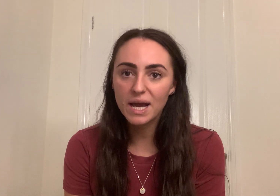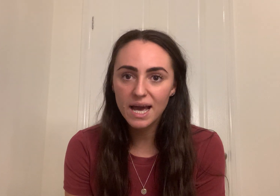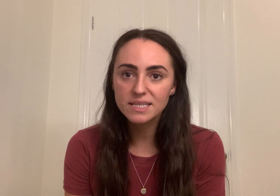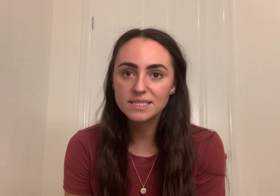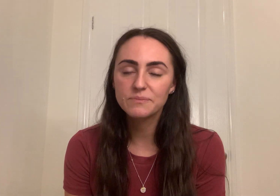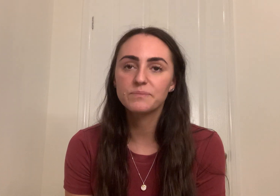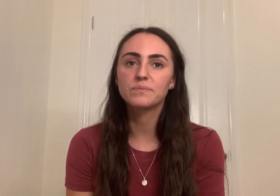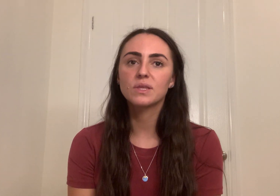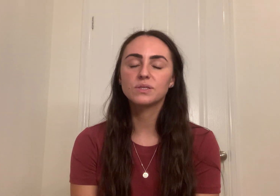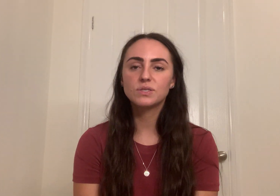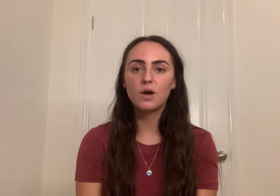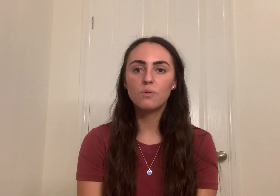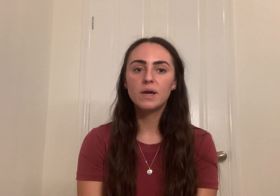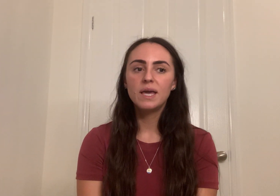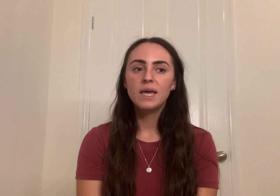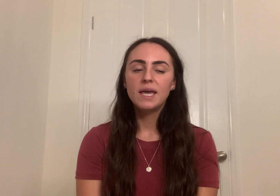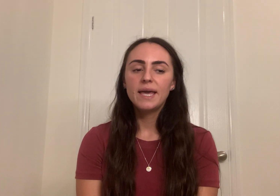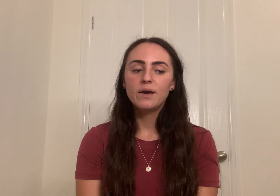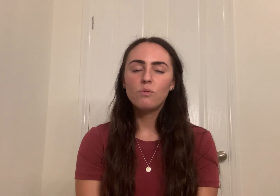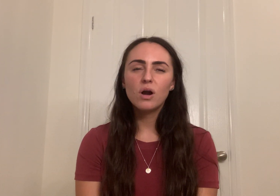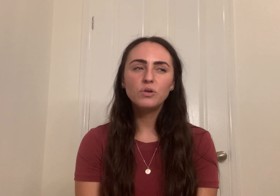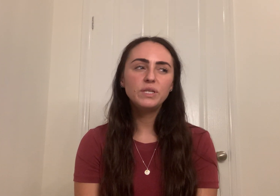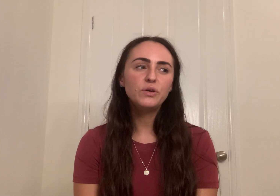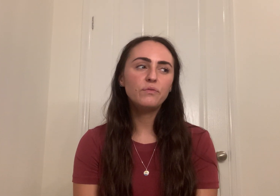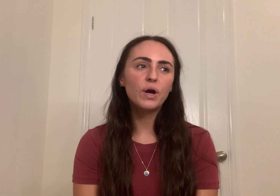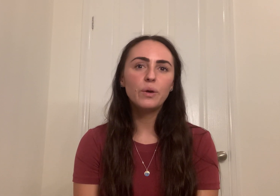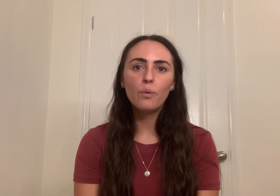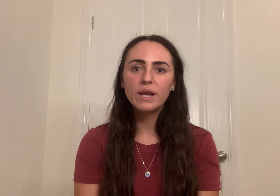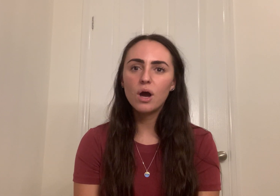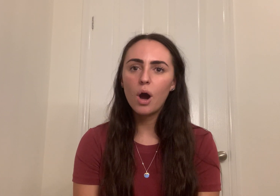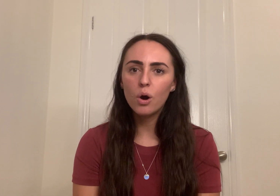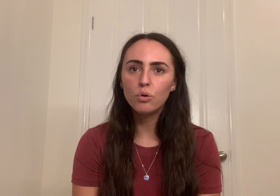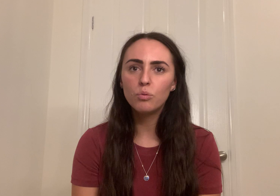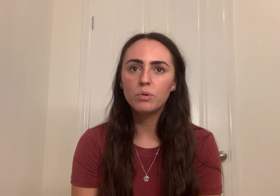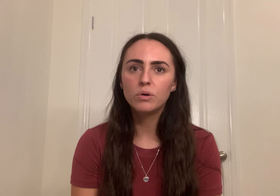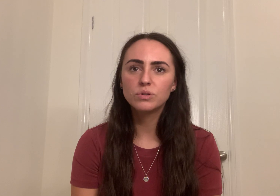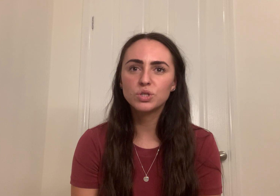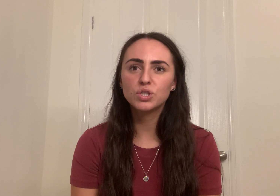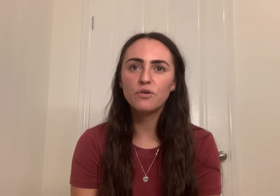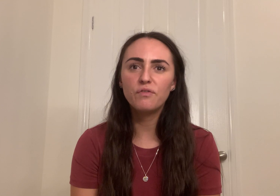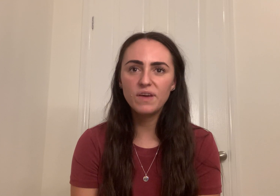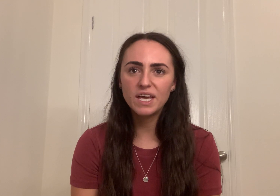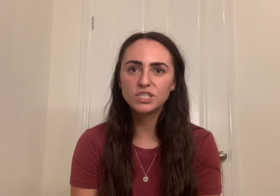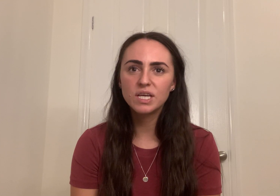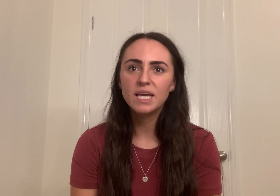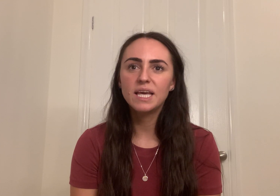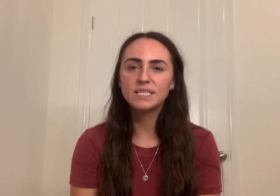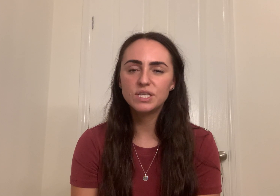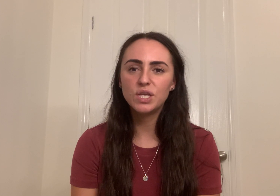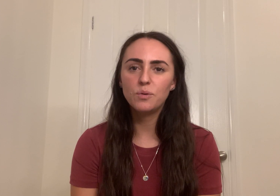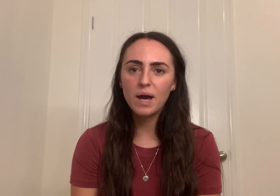hat. So what could we do for he went home to show Fish his new